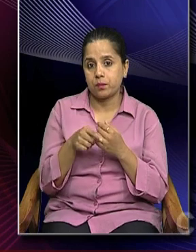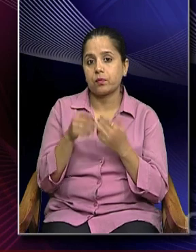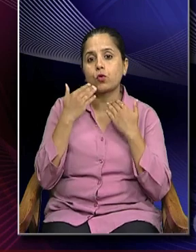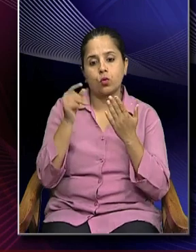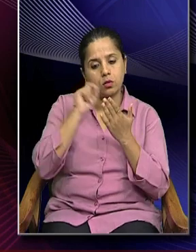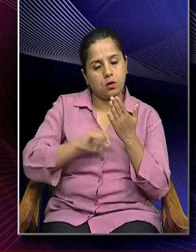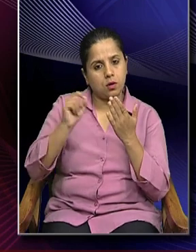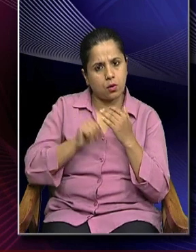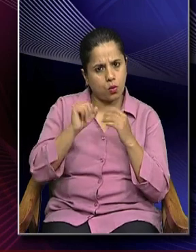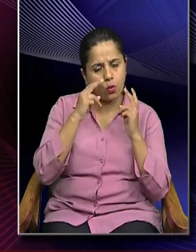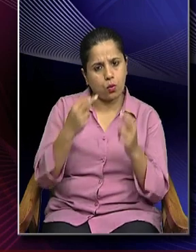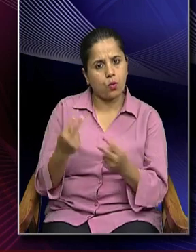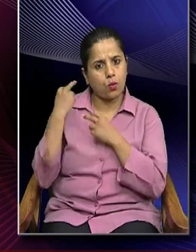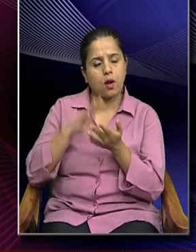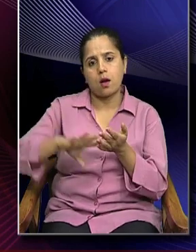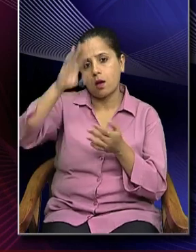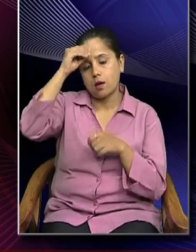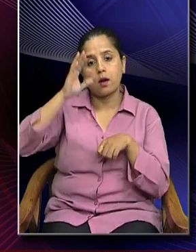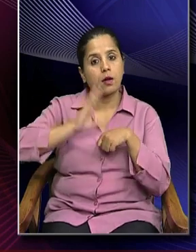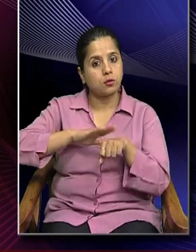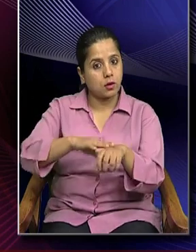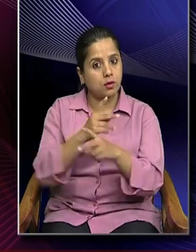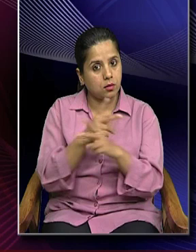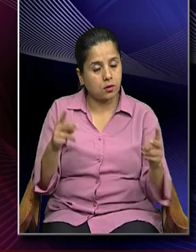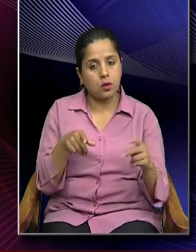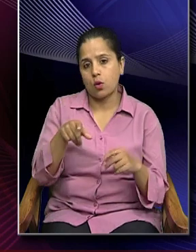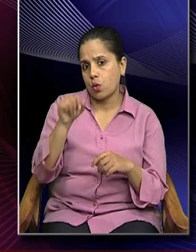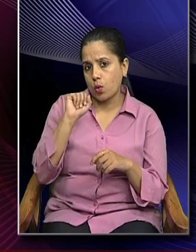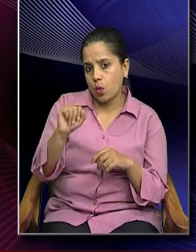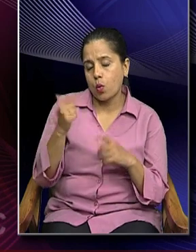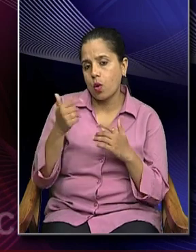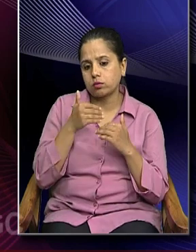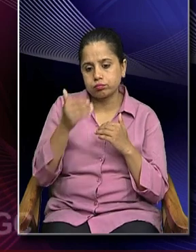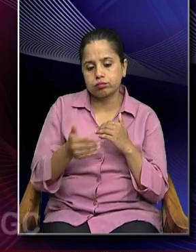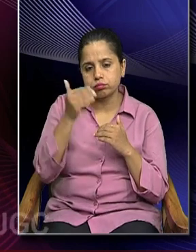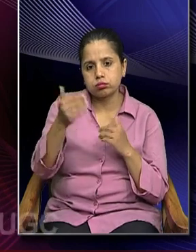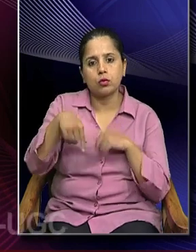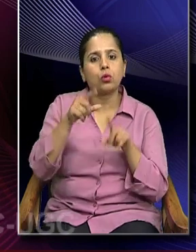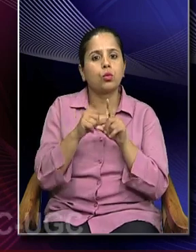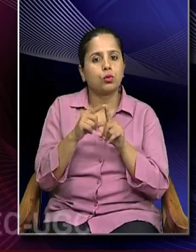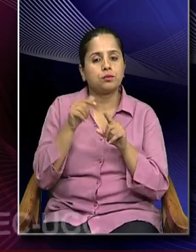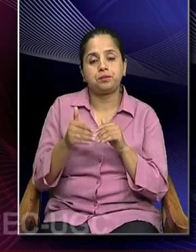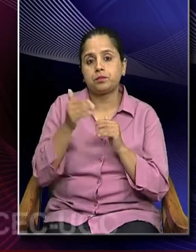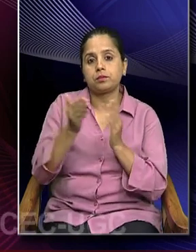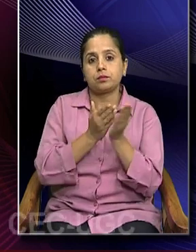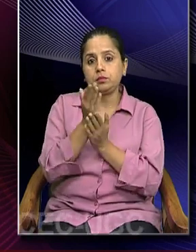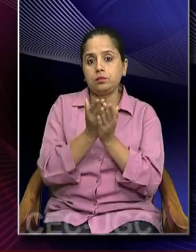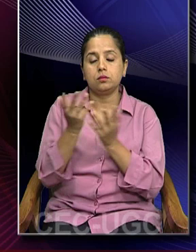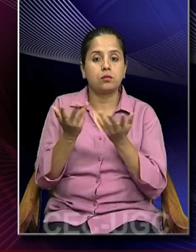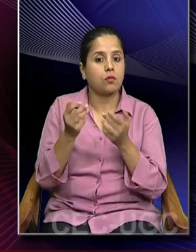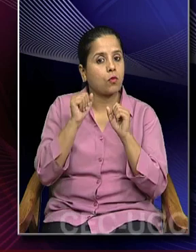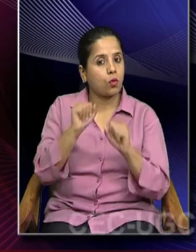essay on their learning experience throughout a course. The next method is